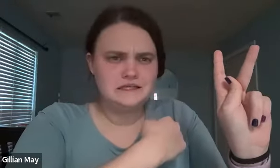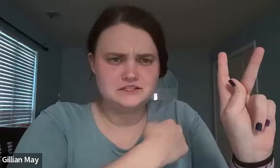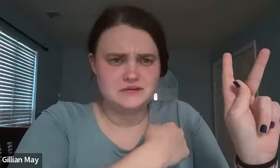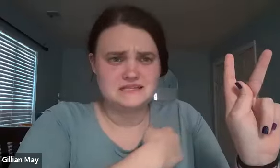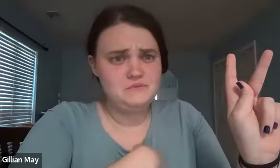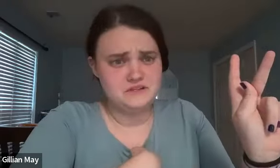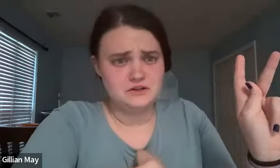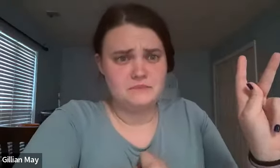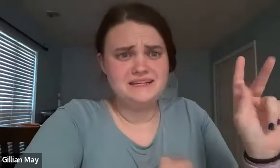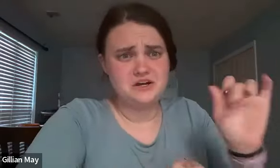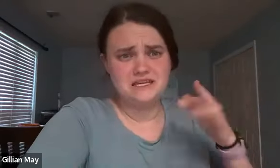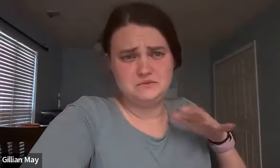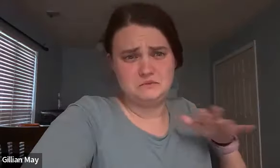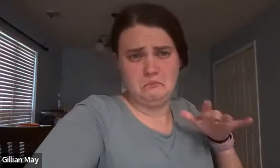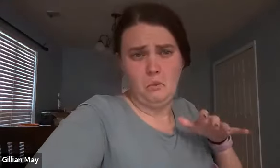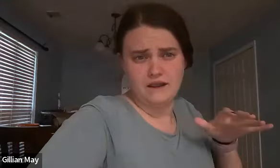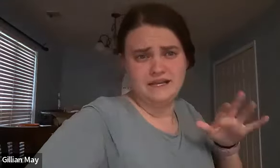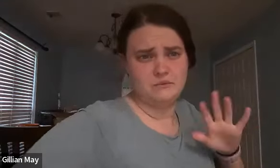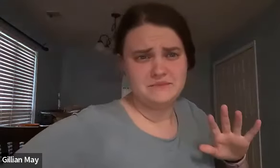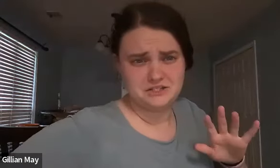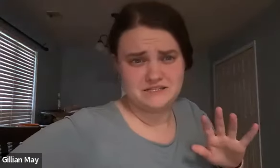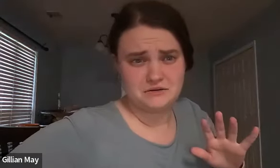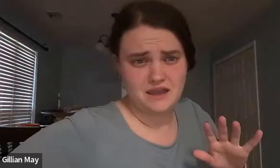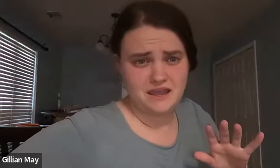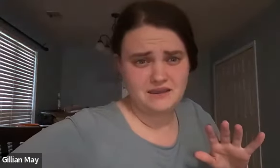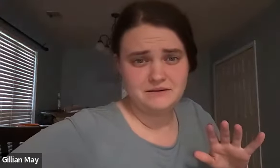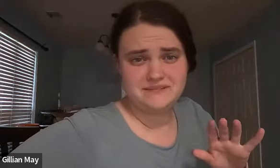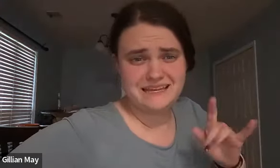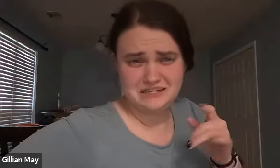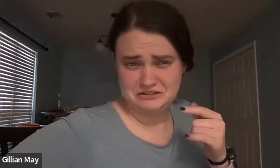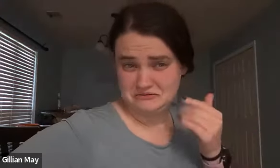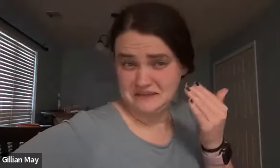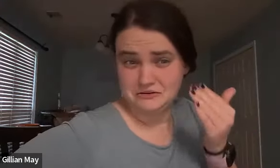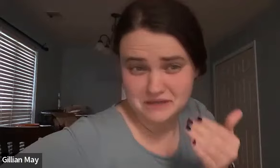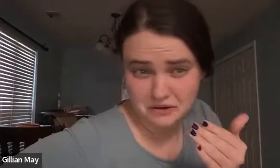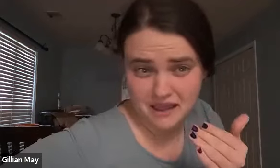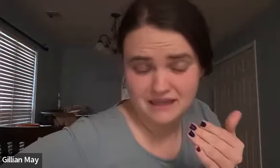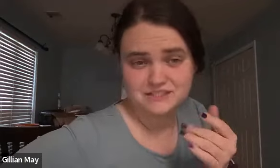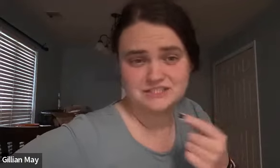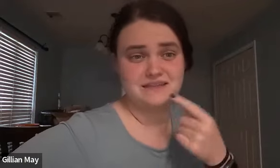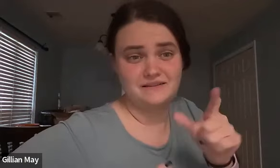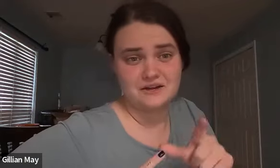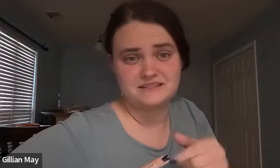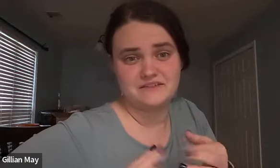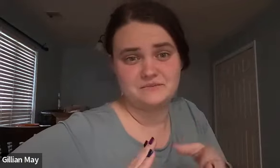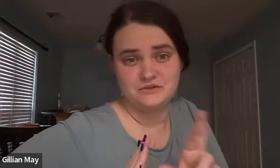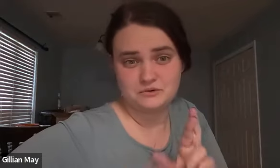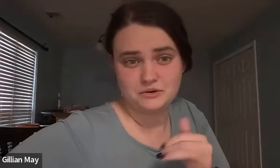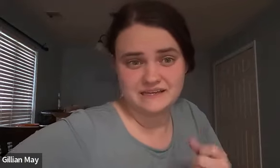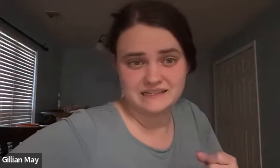Excuse me, guys. I'm really sorry. My dog keeps whining. I want to make sure he's okay. Miss Katie, do you think you can go ahead and just say the letters and let them review real quick?